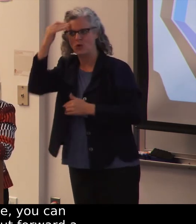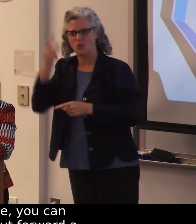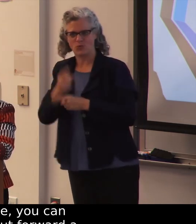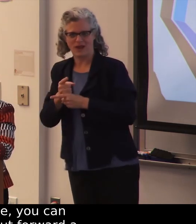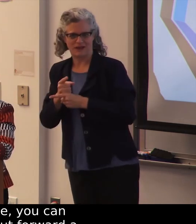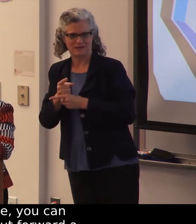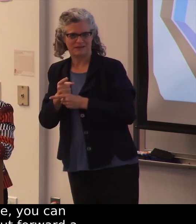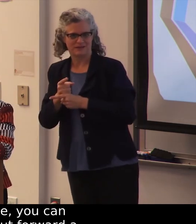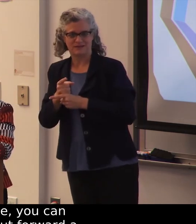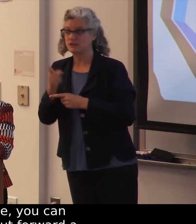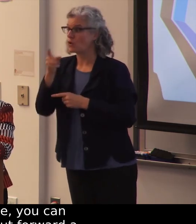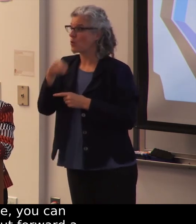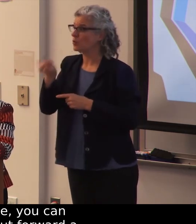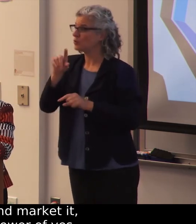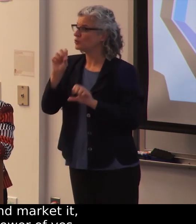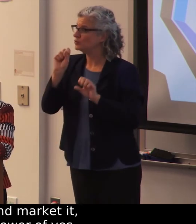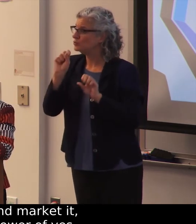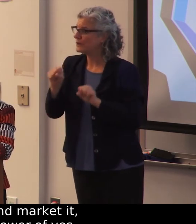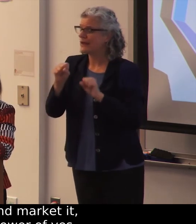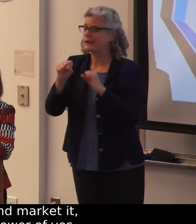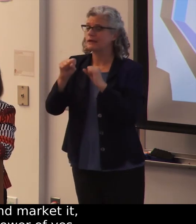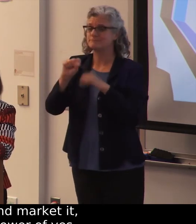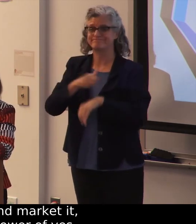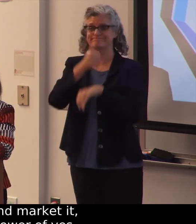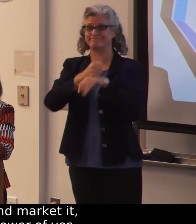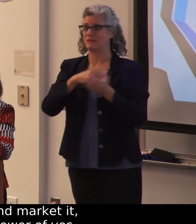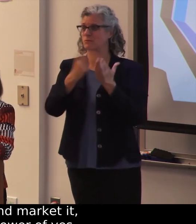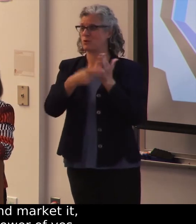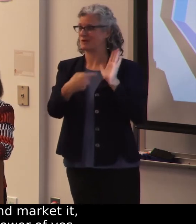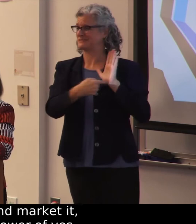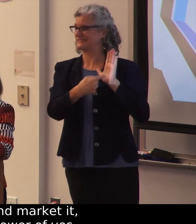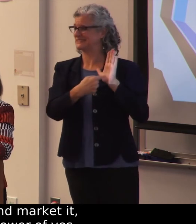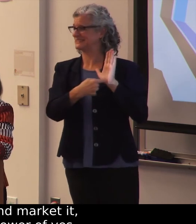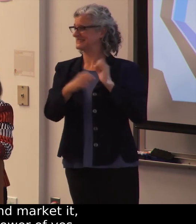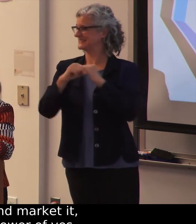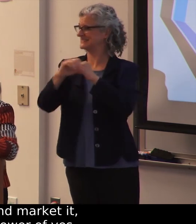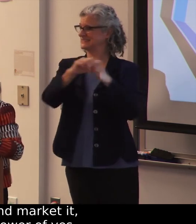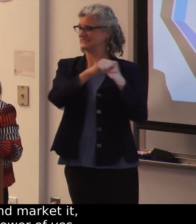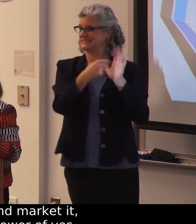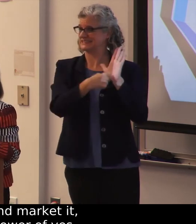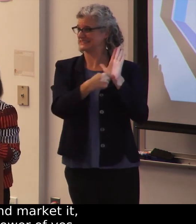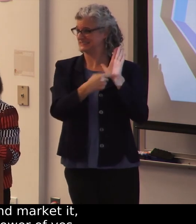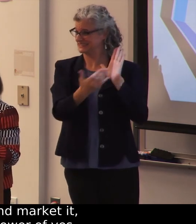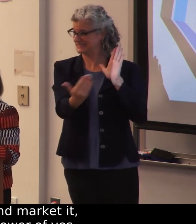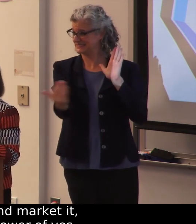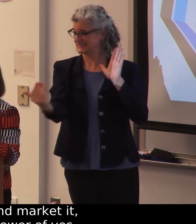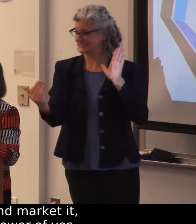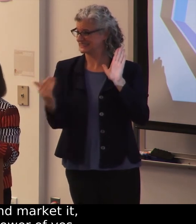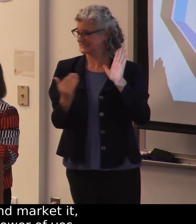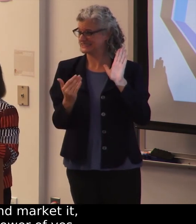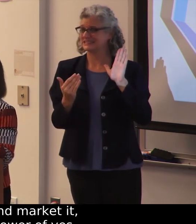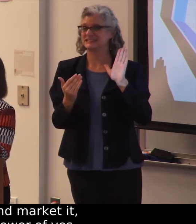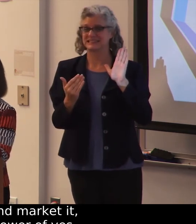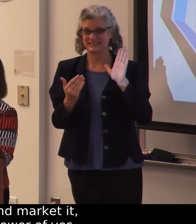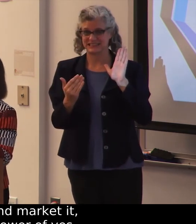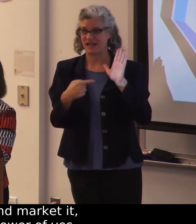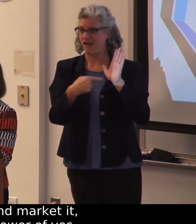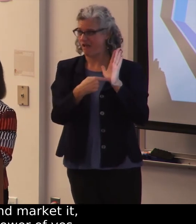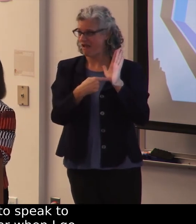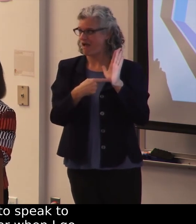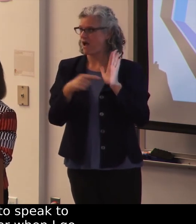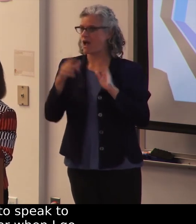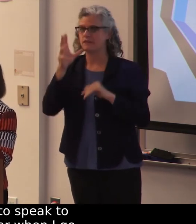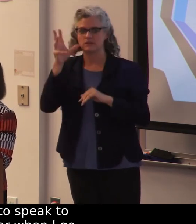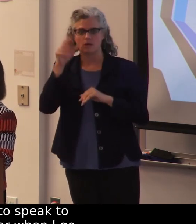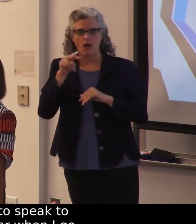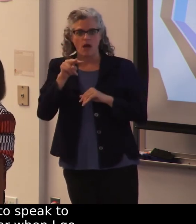put forward a program and advertise it enough and market it, okay? And that lure of, yes, my children will